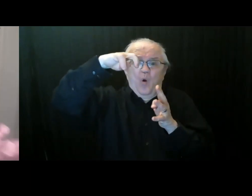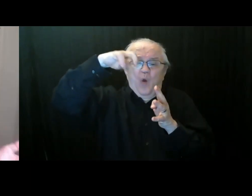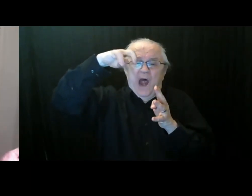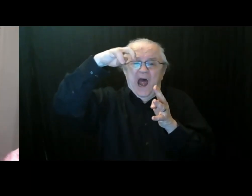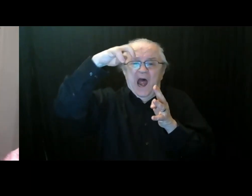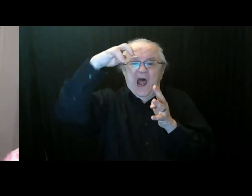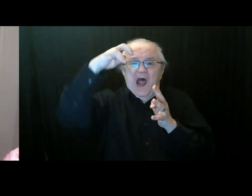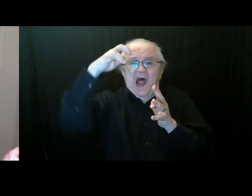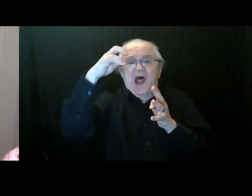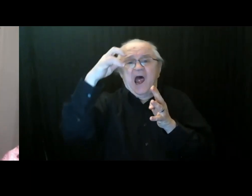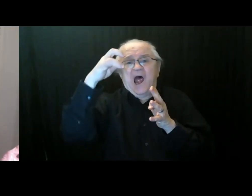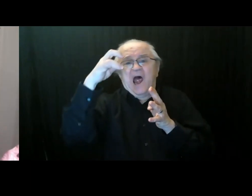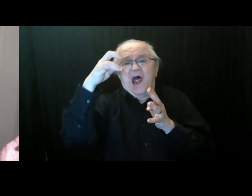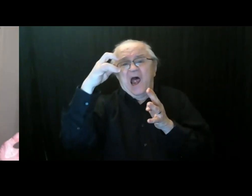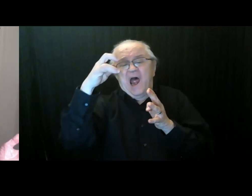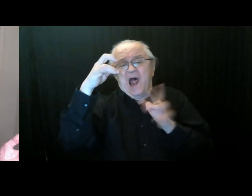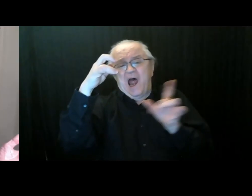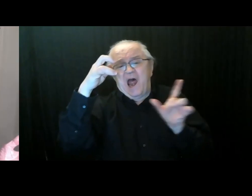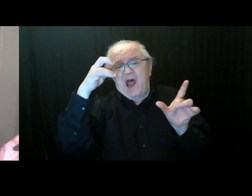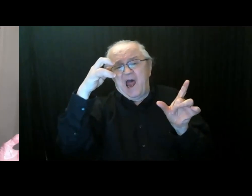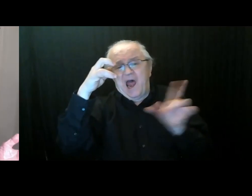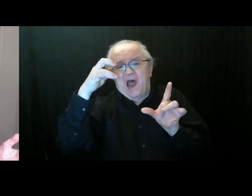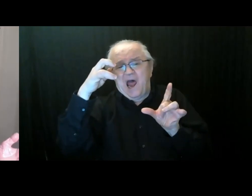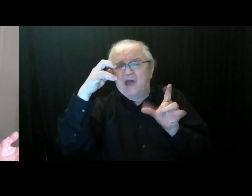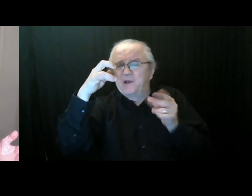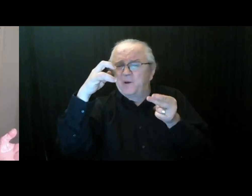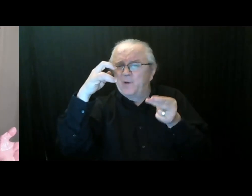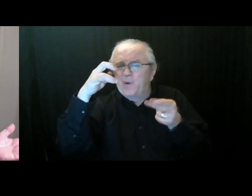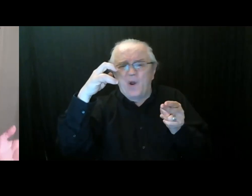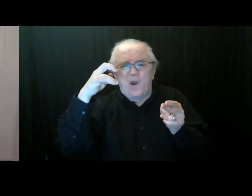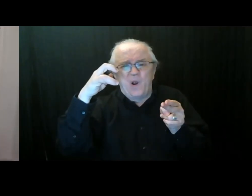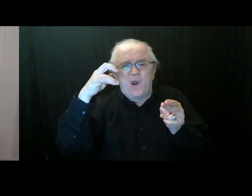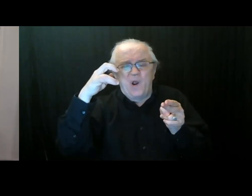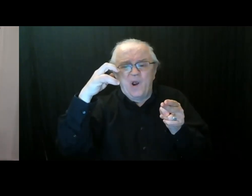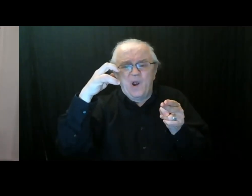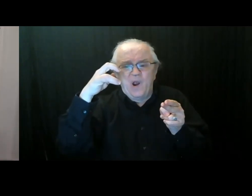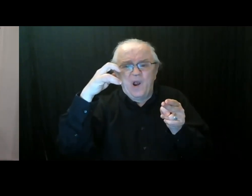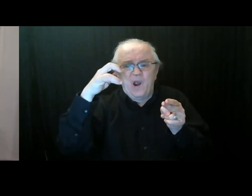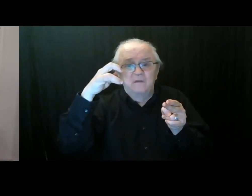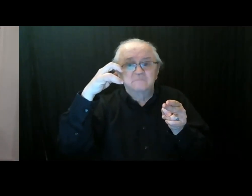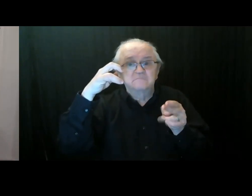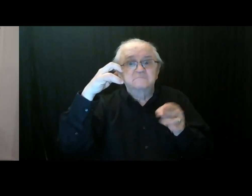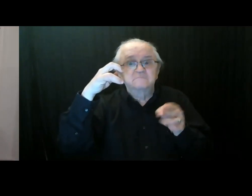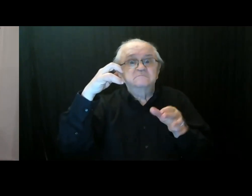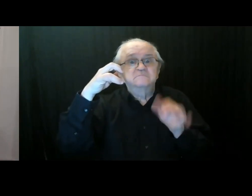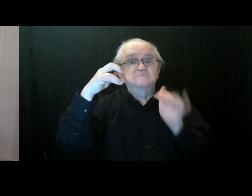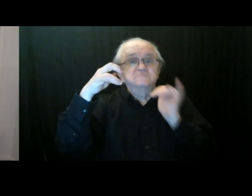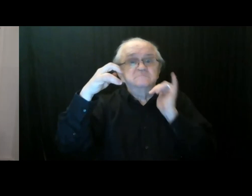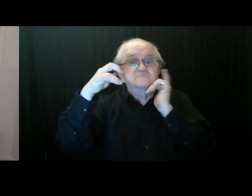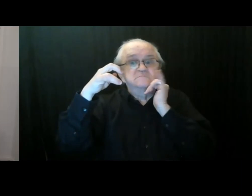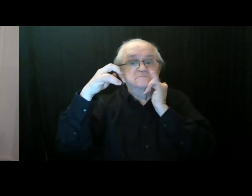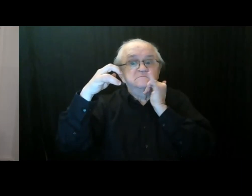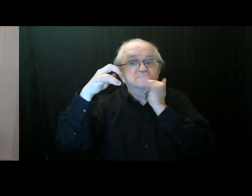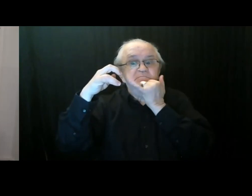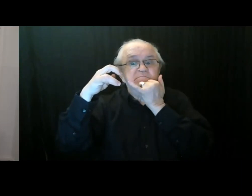in less than a nanosecond, which is no time at all, I found myself having a